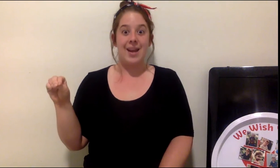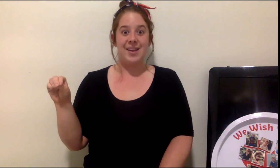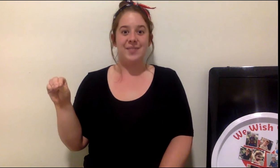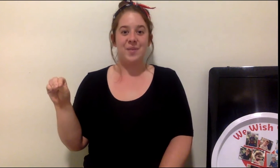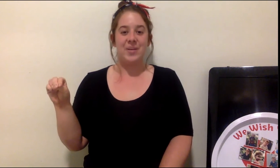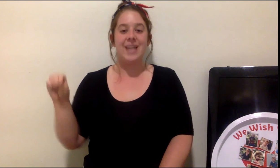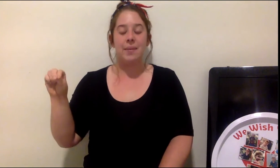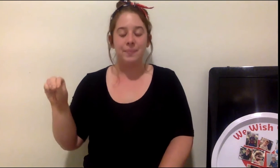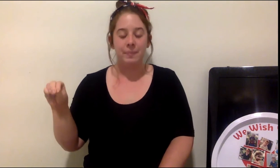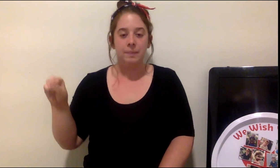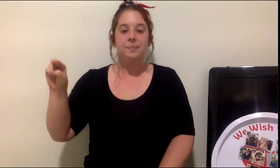Ready? One more time.